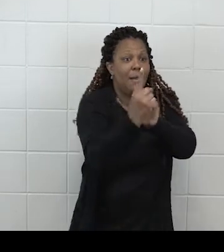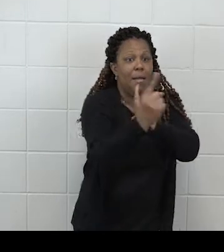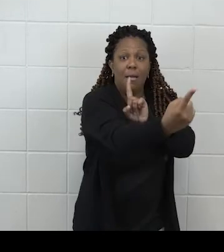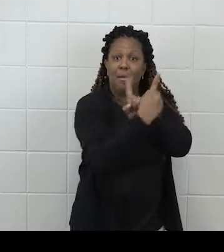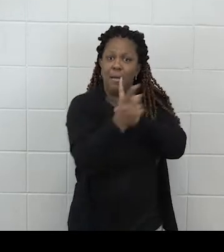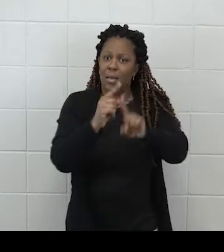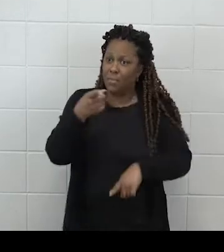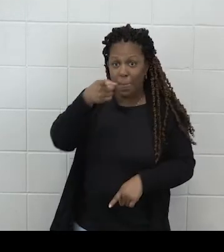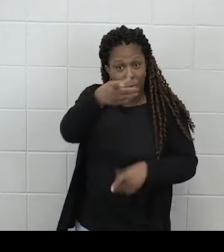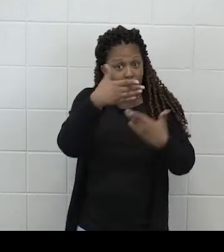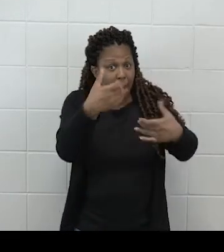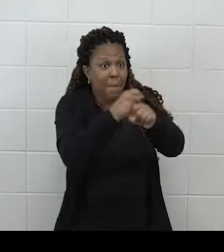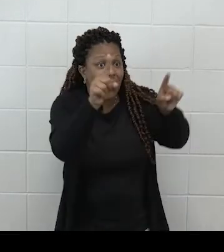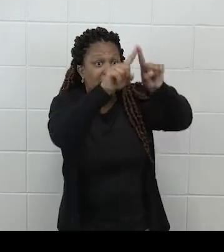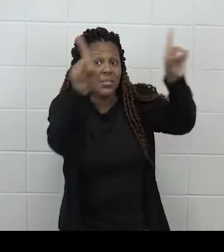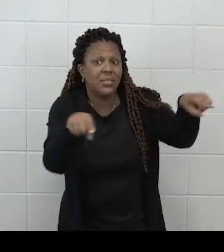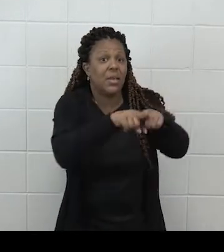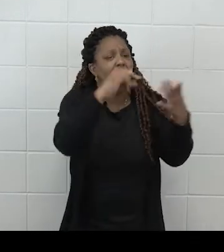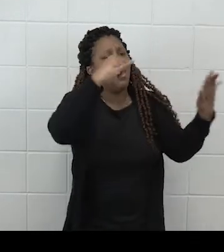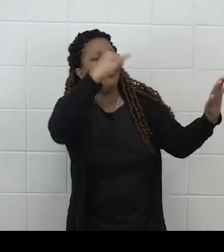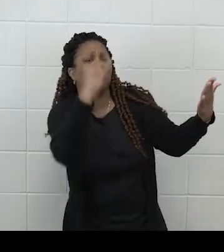listen to you, and probably not me.